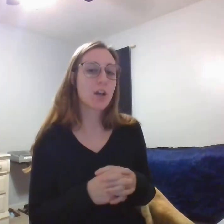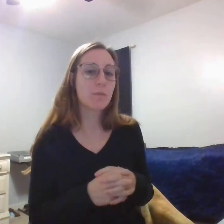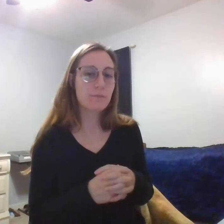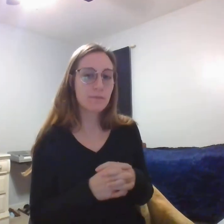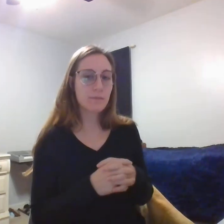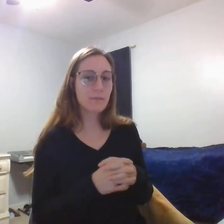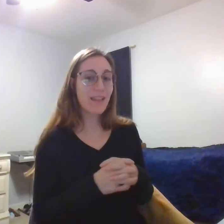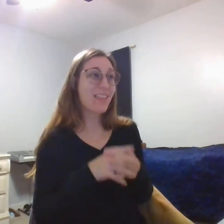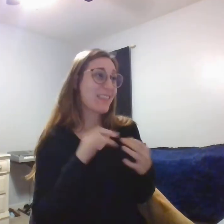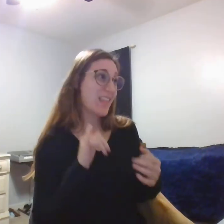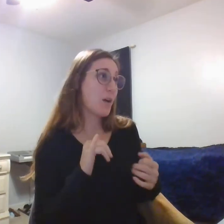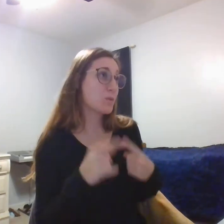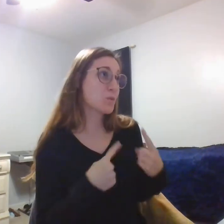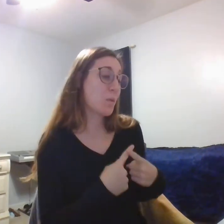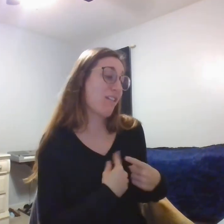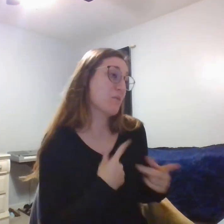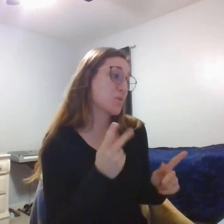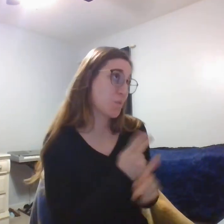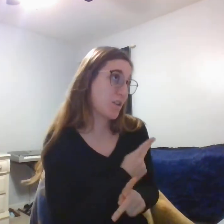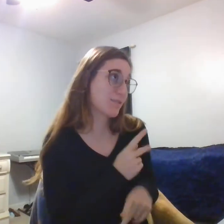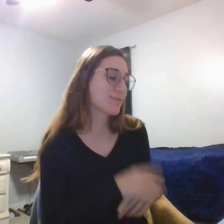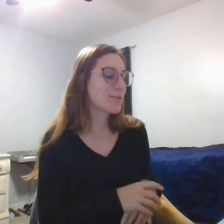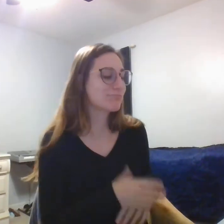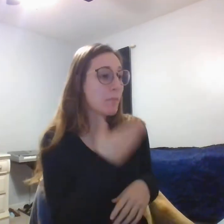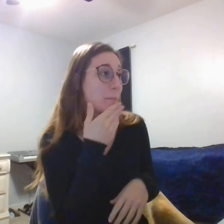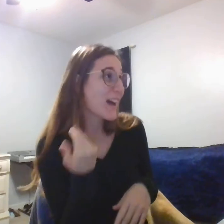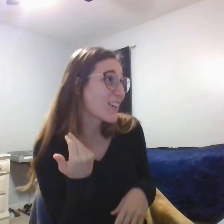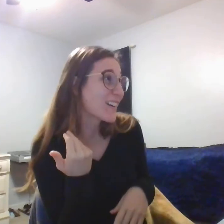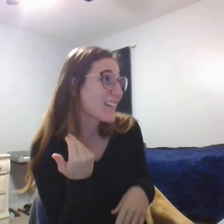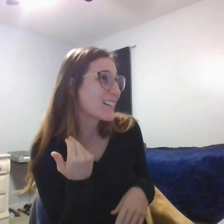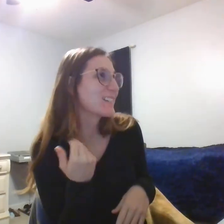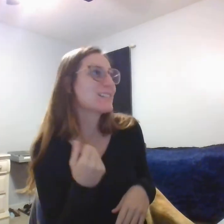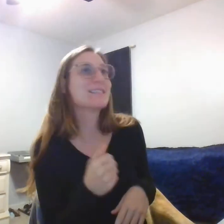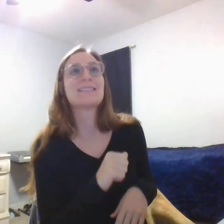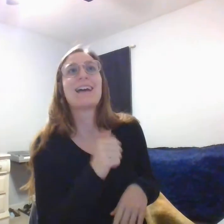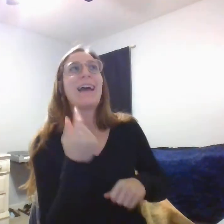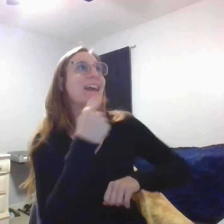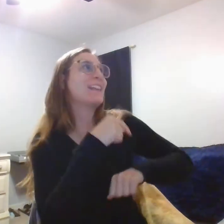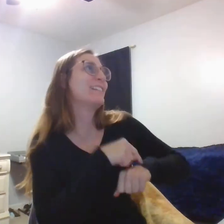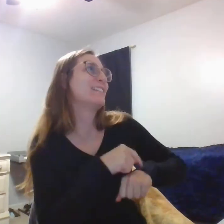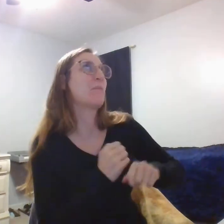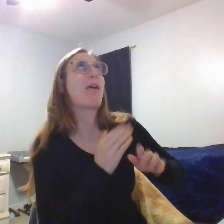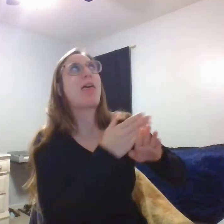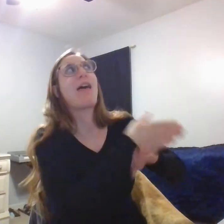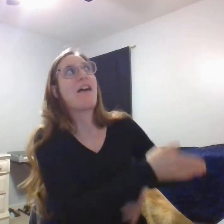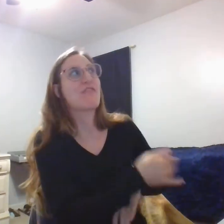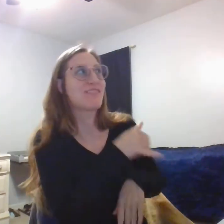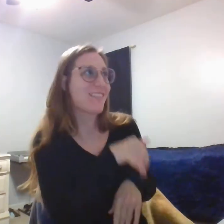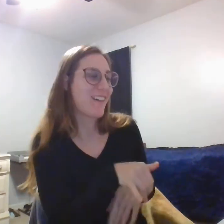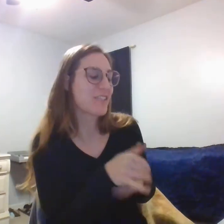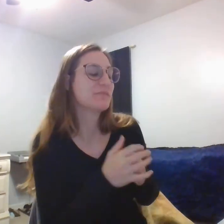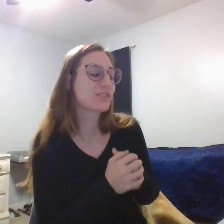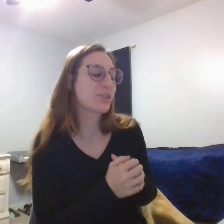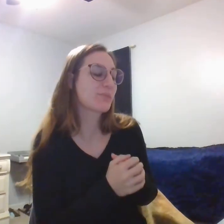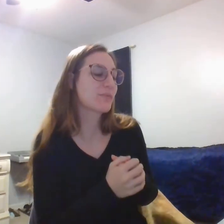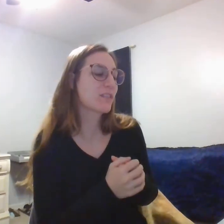probably. I think better is just any time after that. So I feel like there's still some way for me to go, but I'm not there